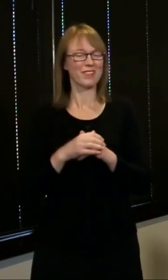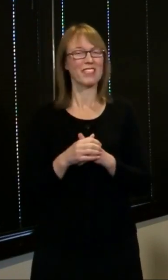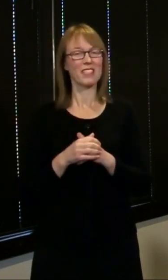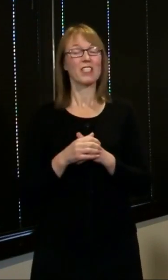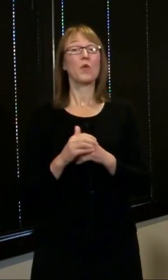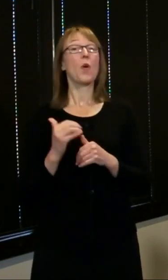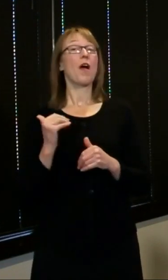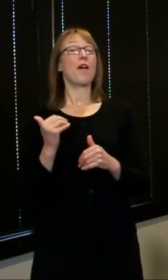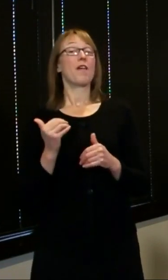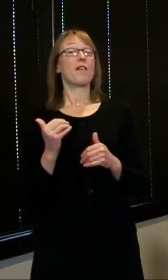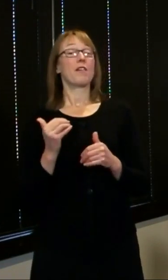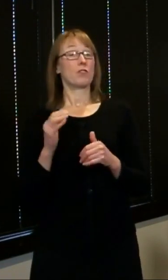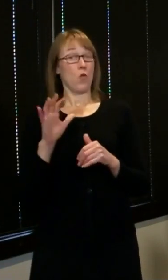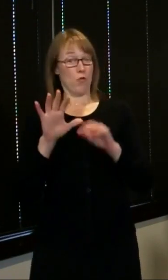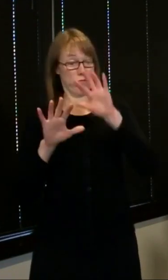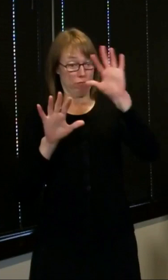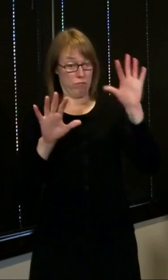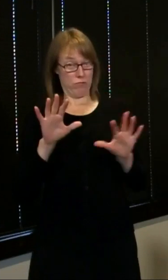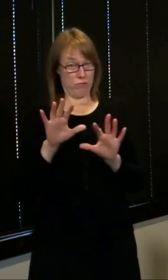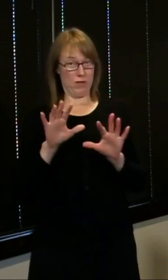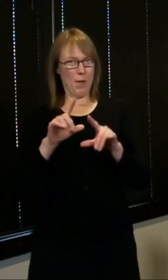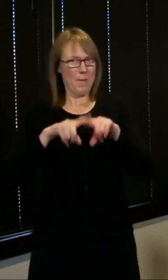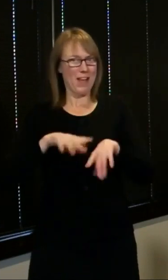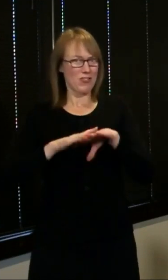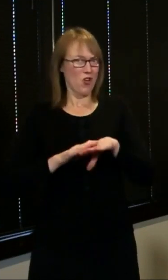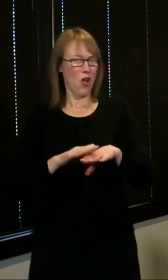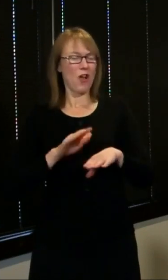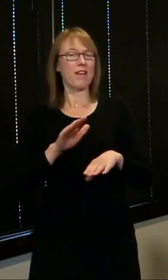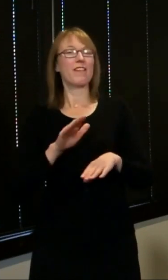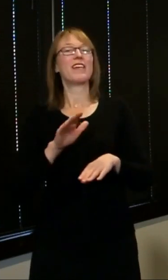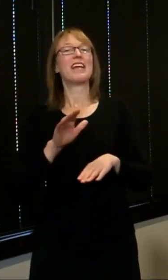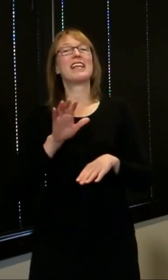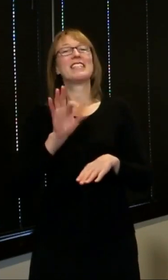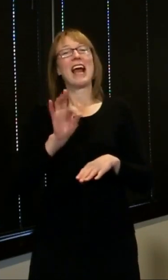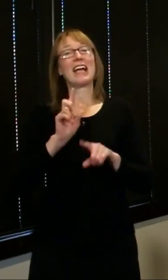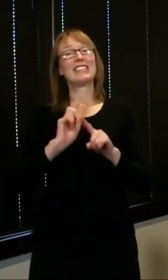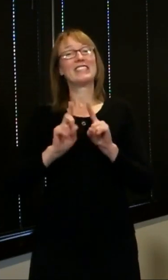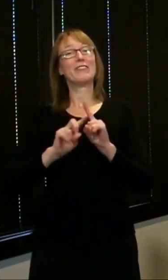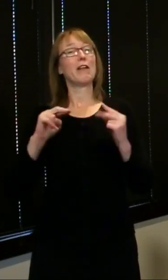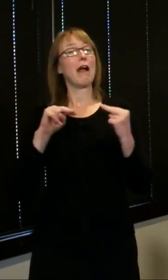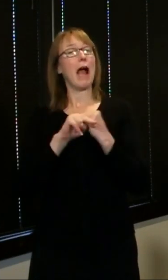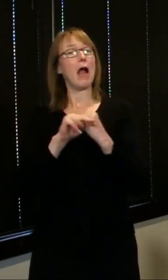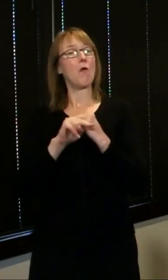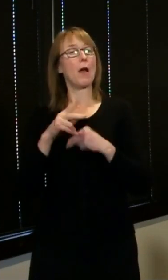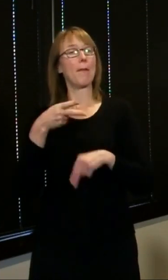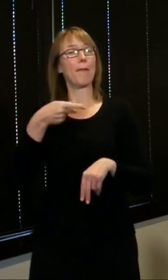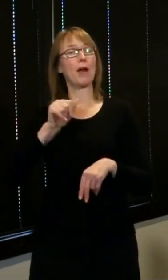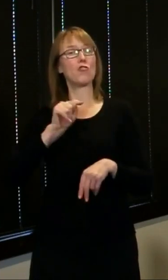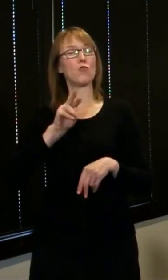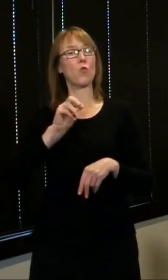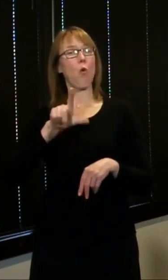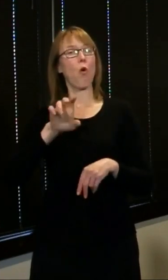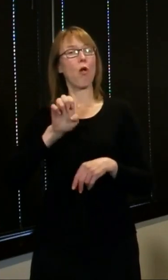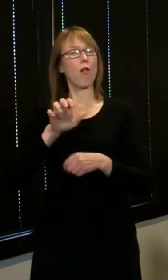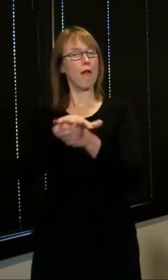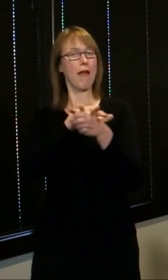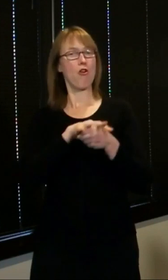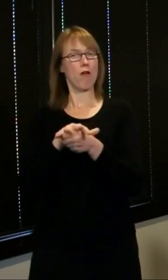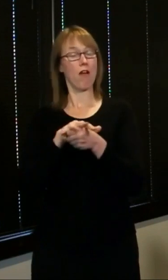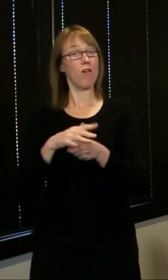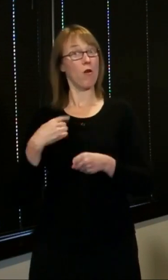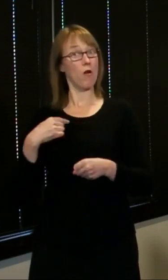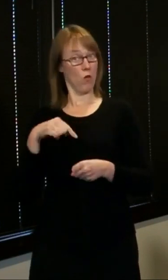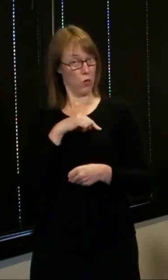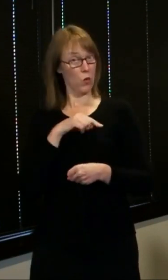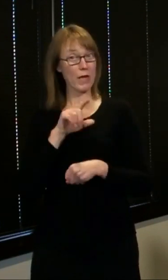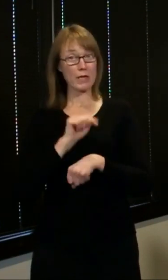9 of them here in the state. Now, St. Louis is in Region C, as you can see on the map there. And the population within Region C is